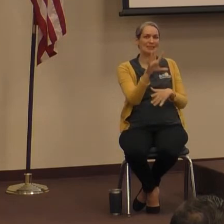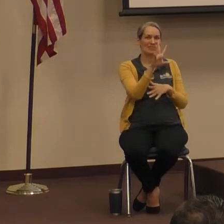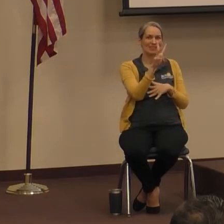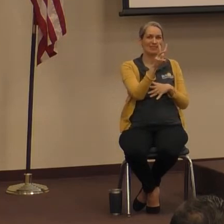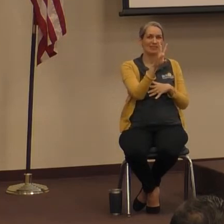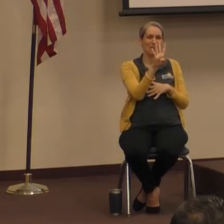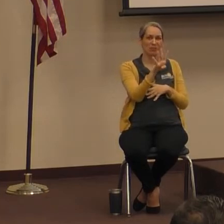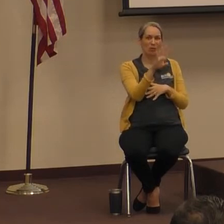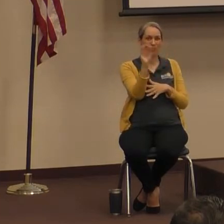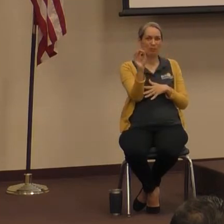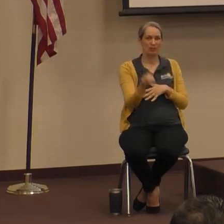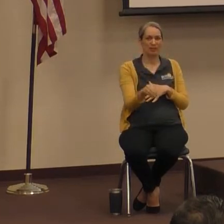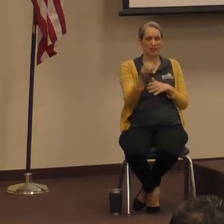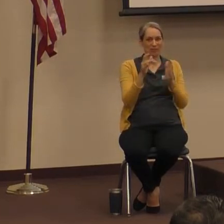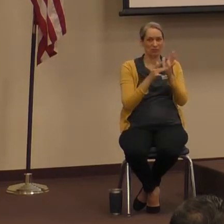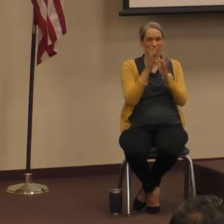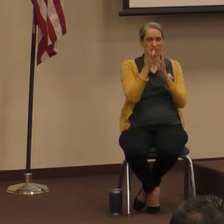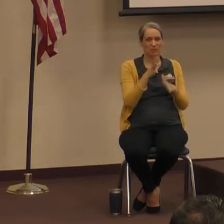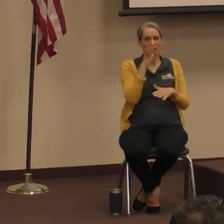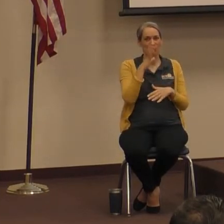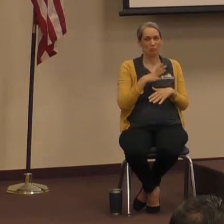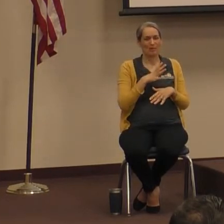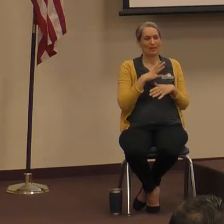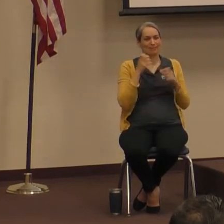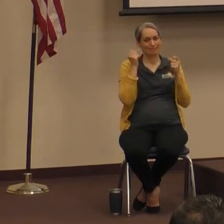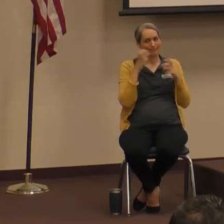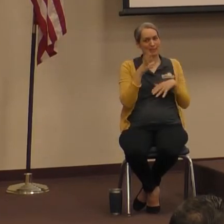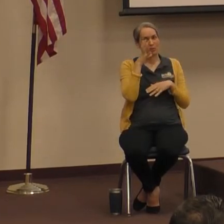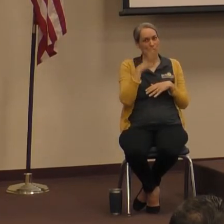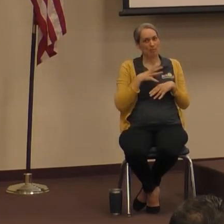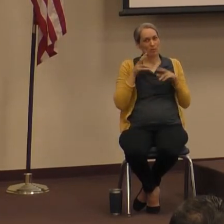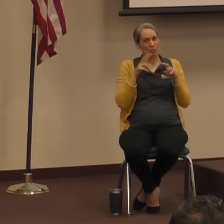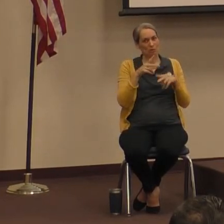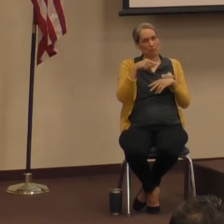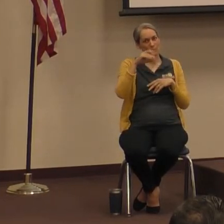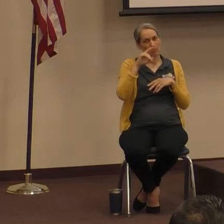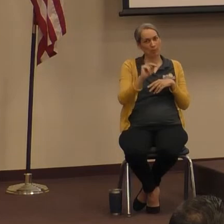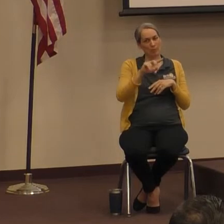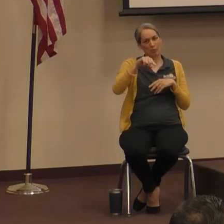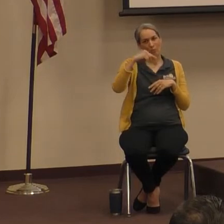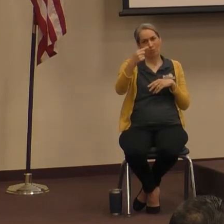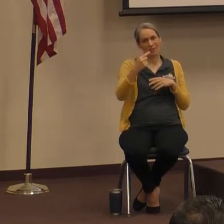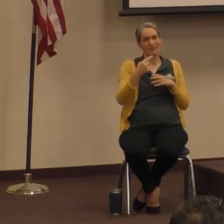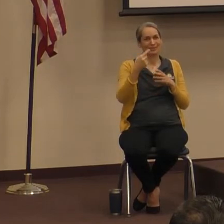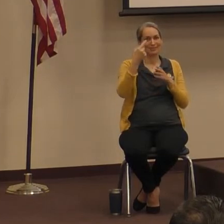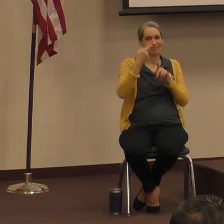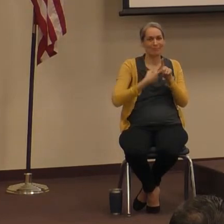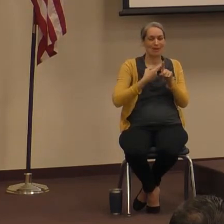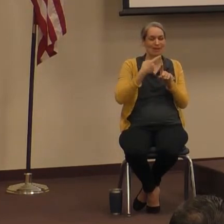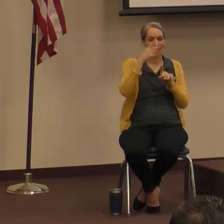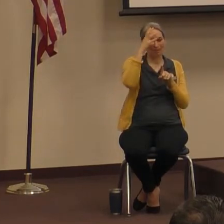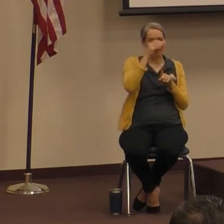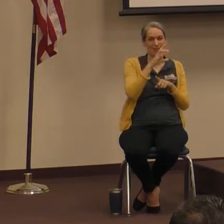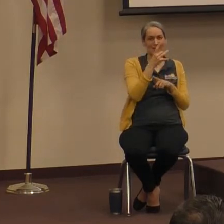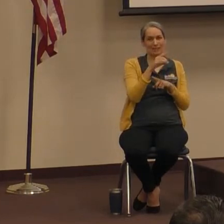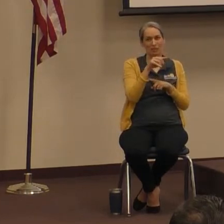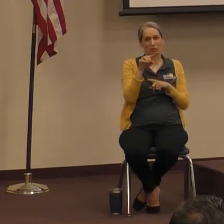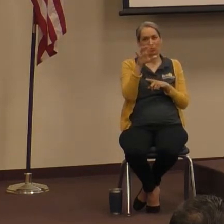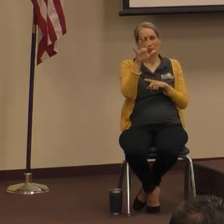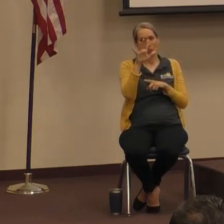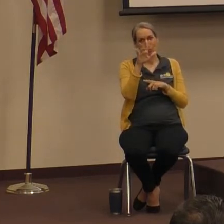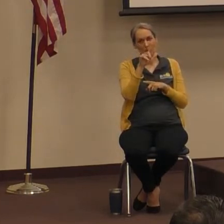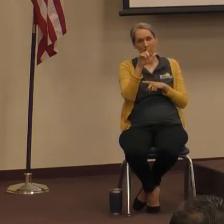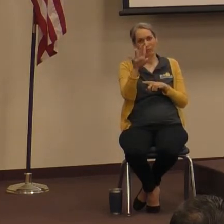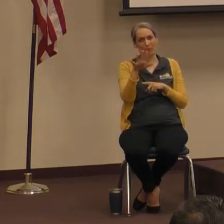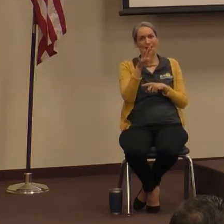64% of Christian men and 15% of Christian women watch porn at least once a month. Of young Christian males aged 18 to 24 years old,